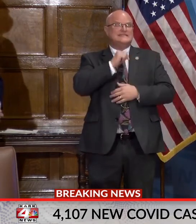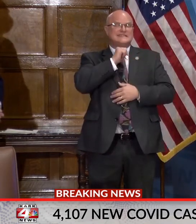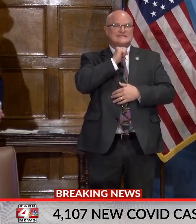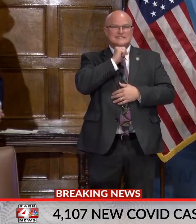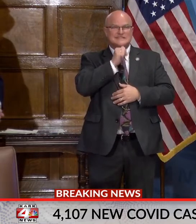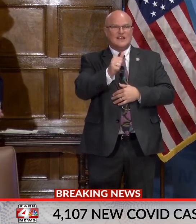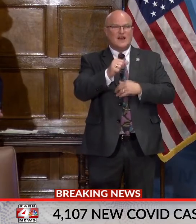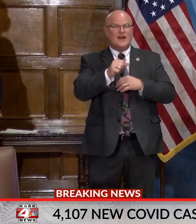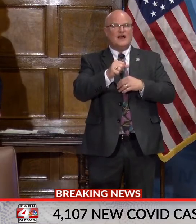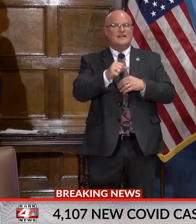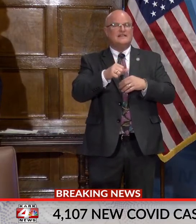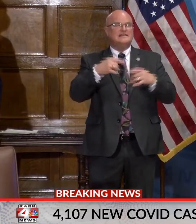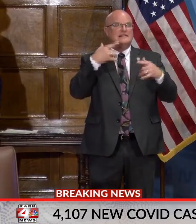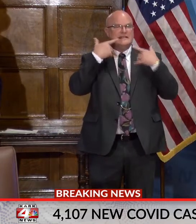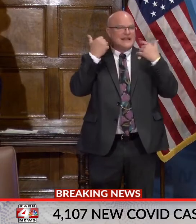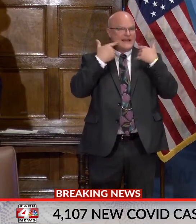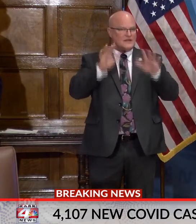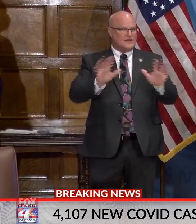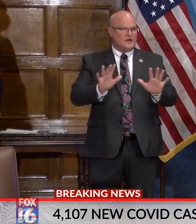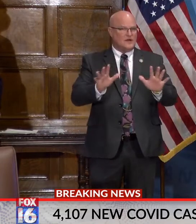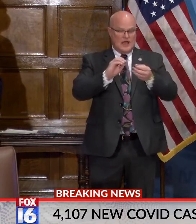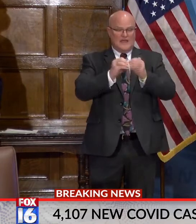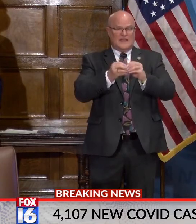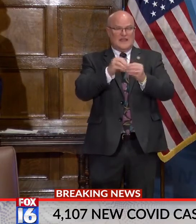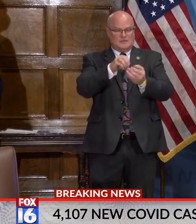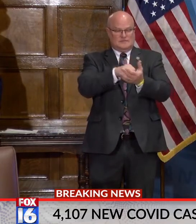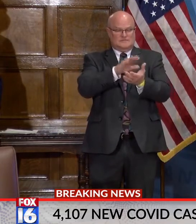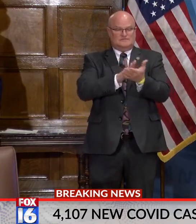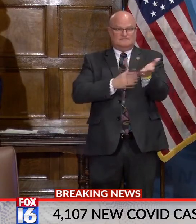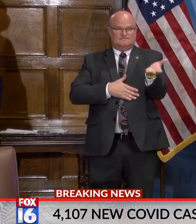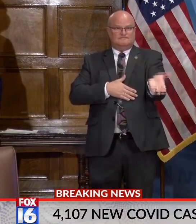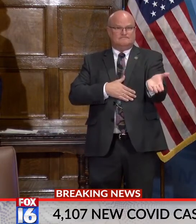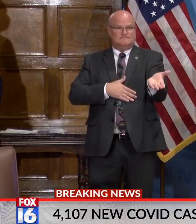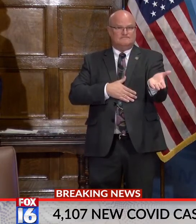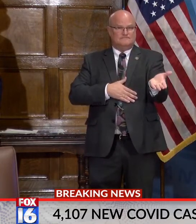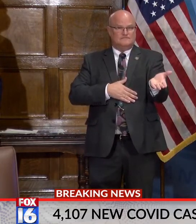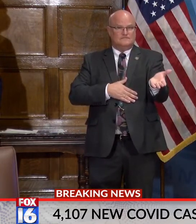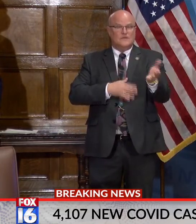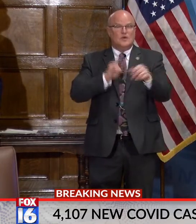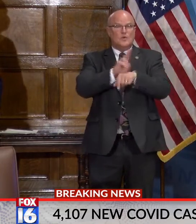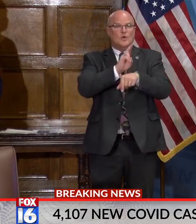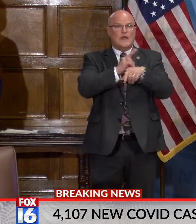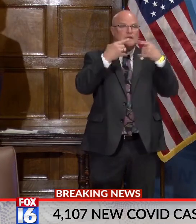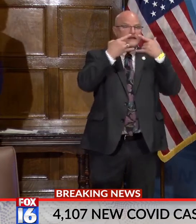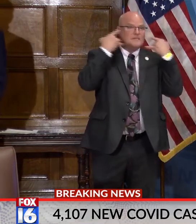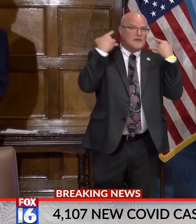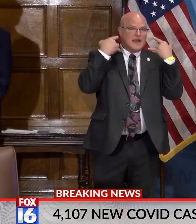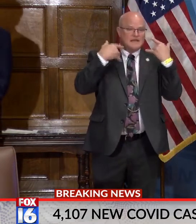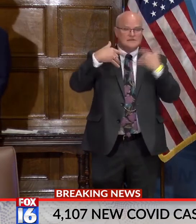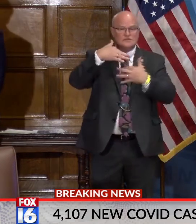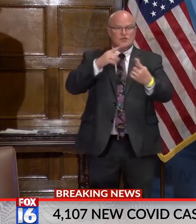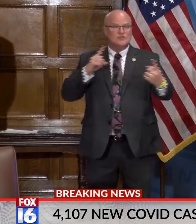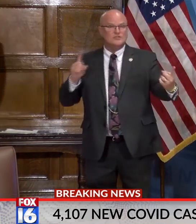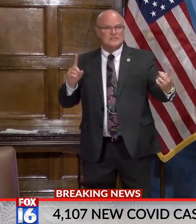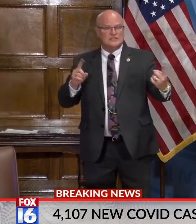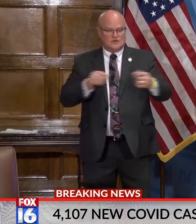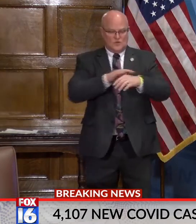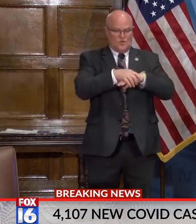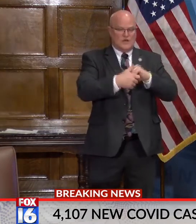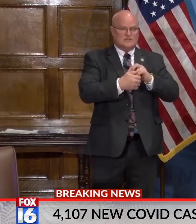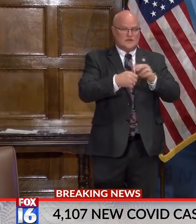an exaggeration. The numbers are as they are. So wearing the mask, social distancing, washing your